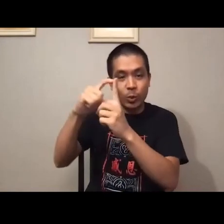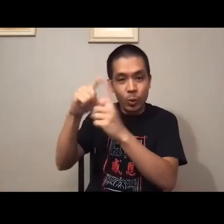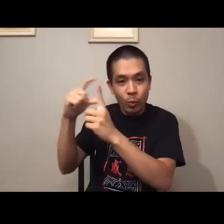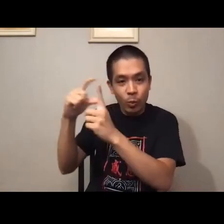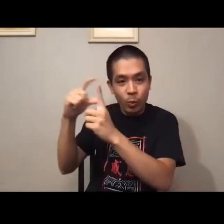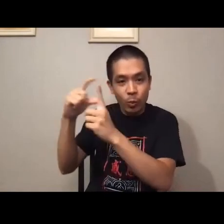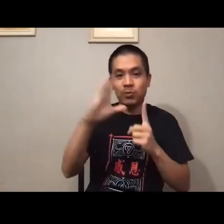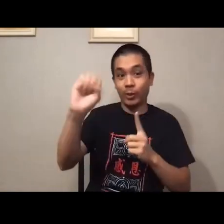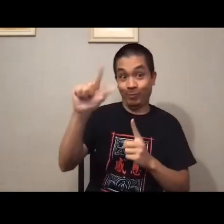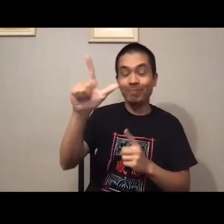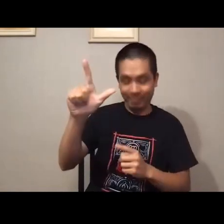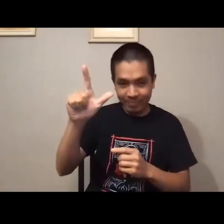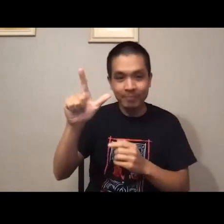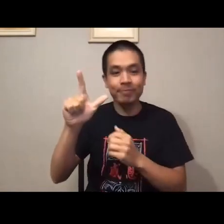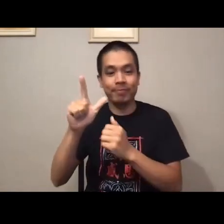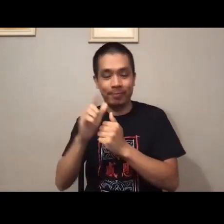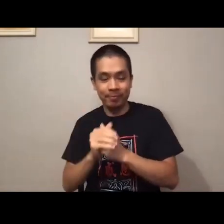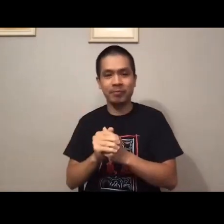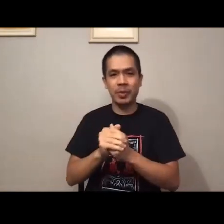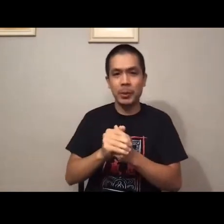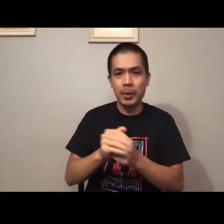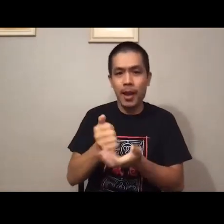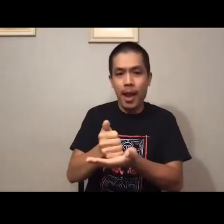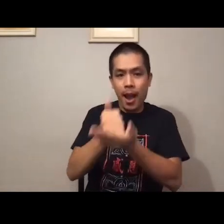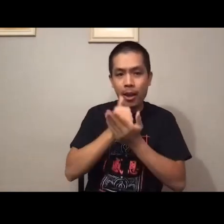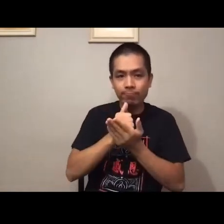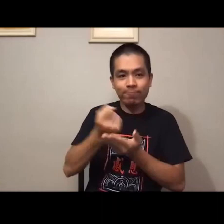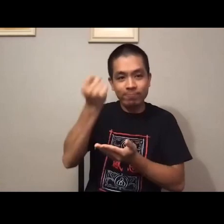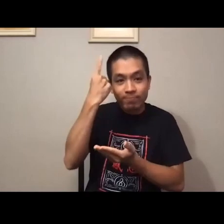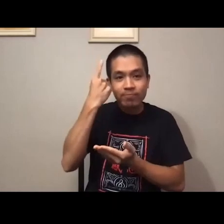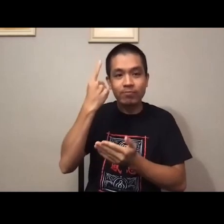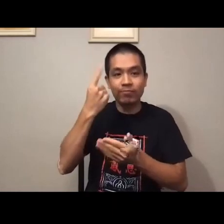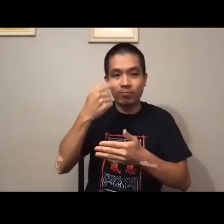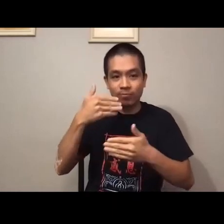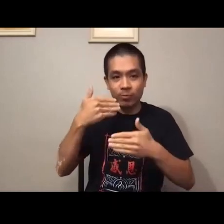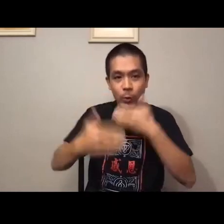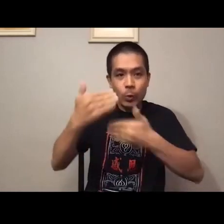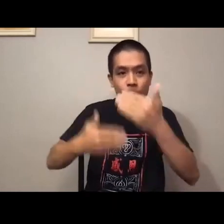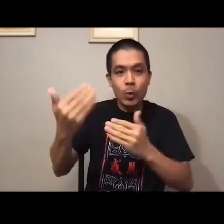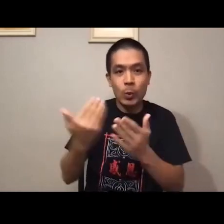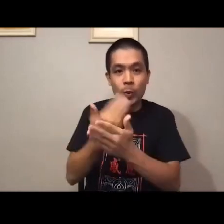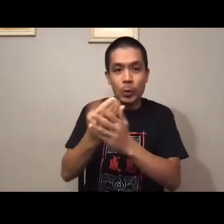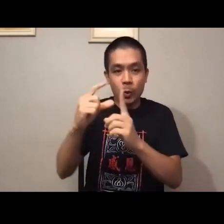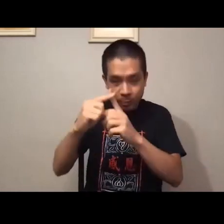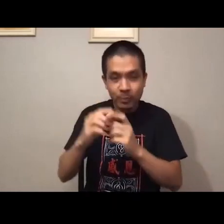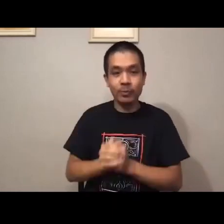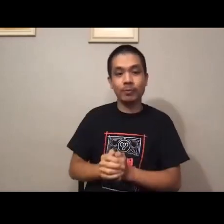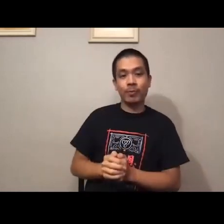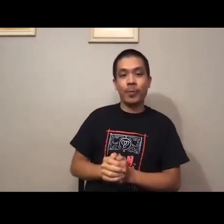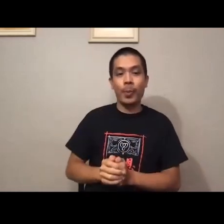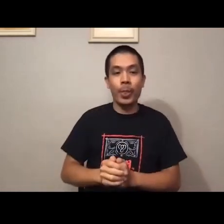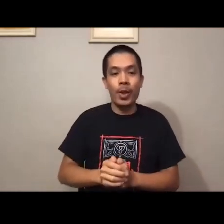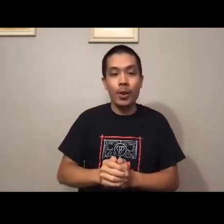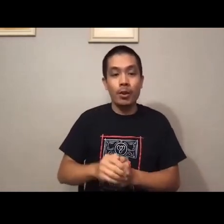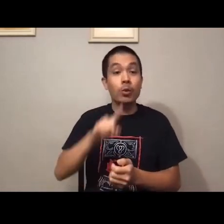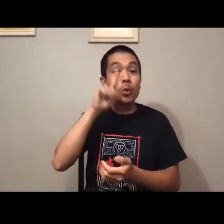And that is where I started to learn words in Chinese Sign Language. And then I started to get a